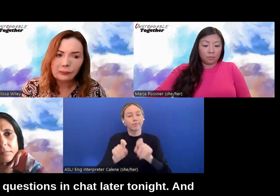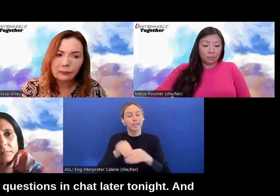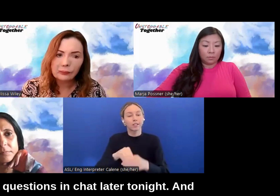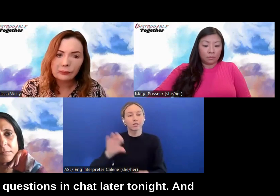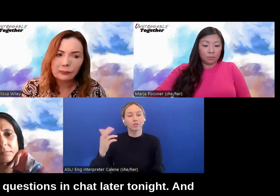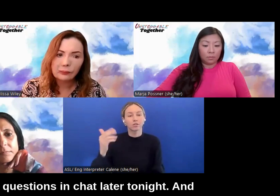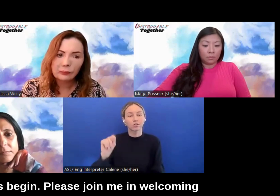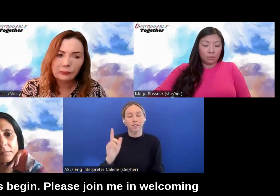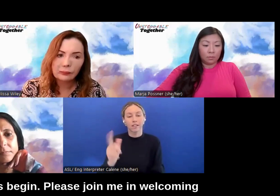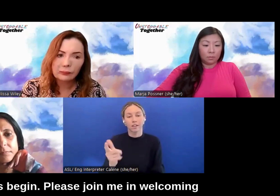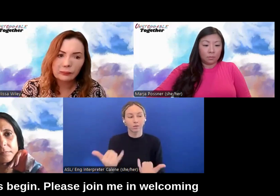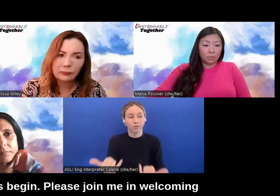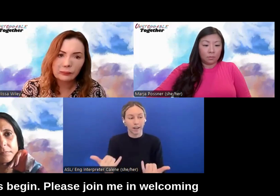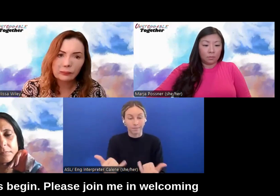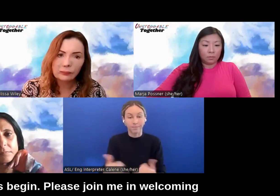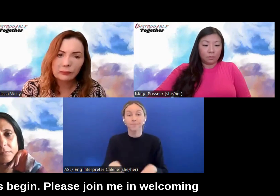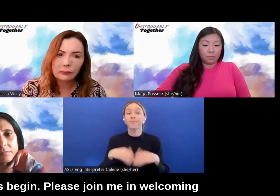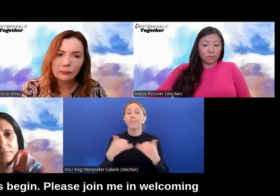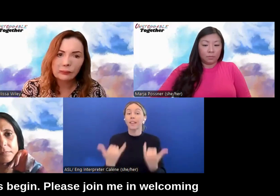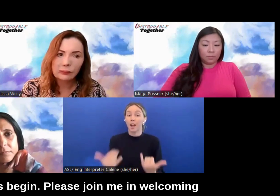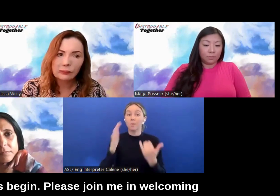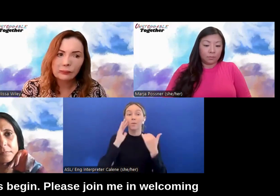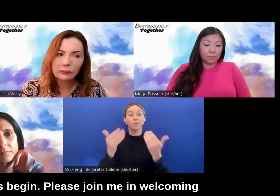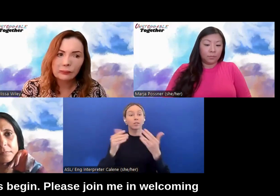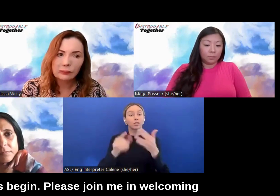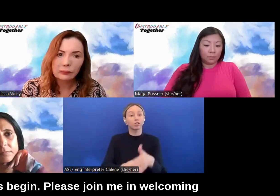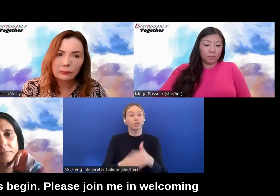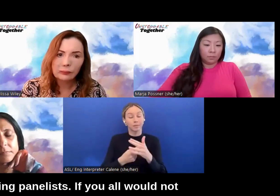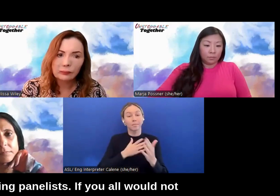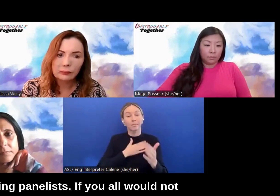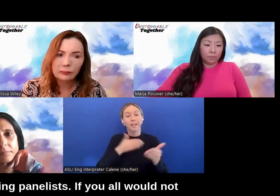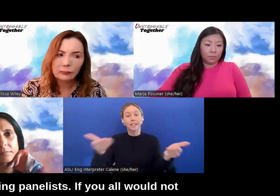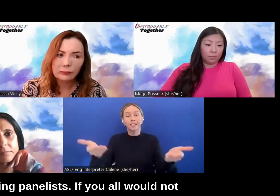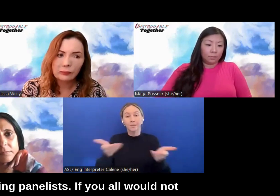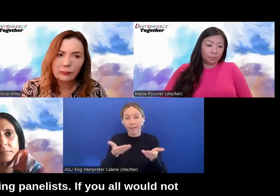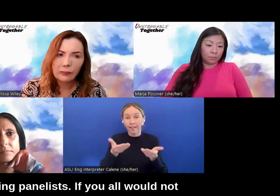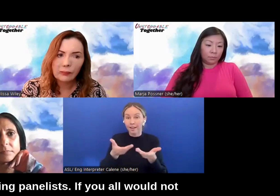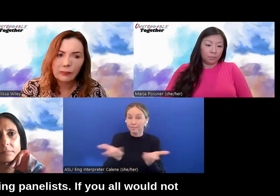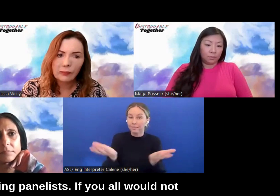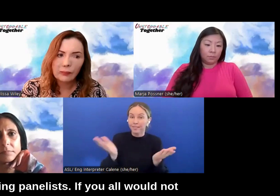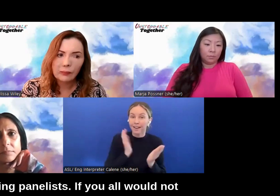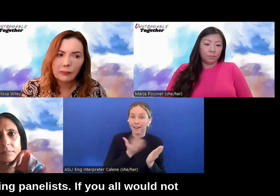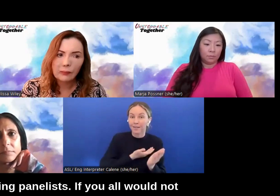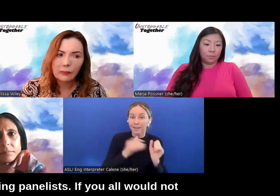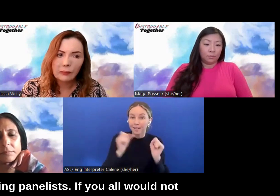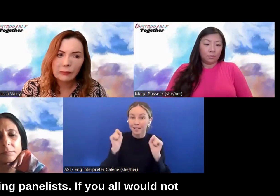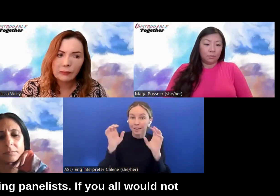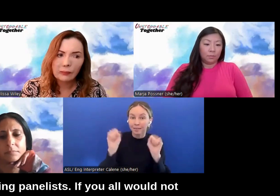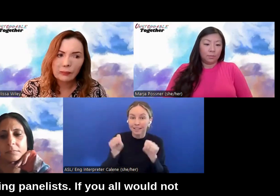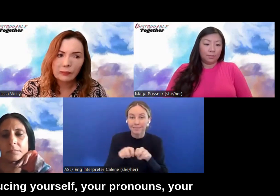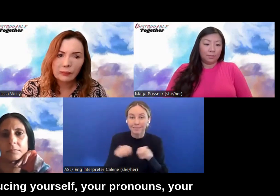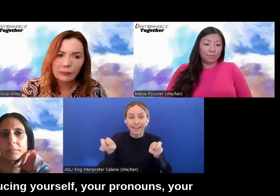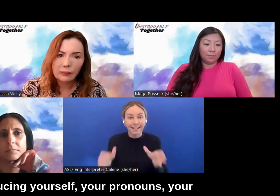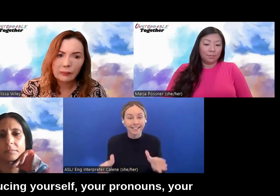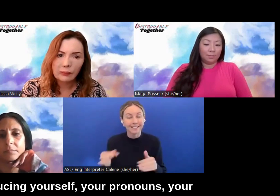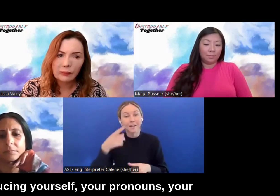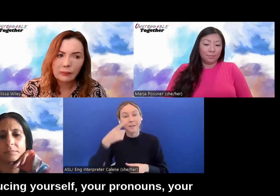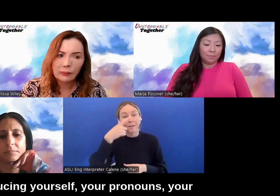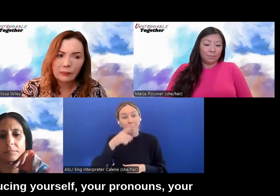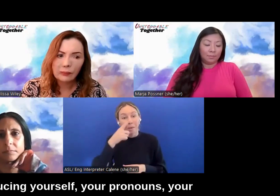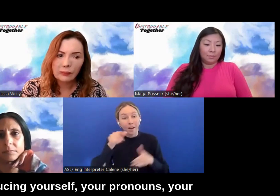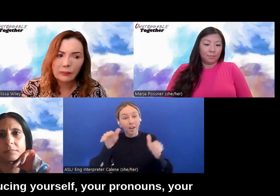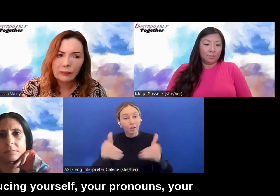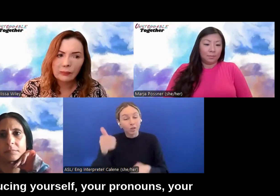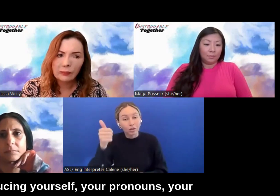tonight. And with that, let's begin. Please join me in welcoming our amazing panelists. If you all would not mind